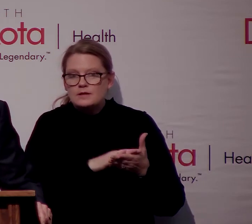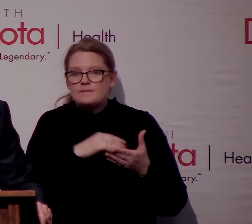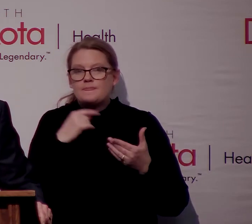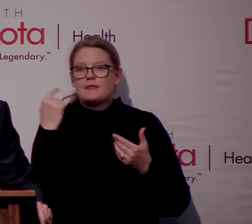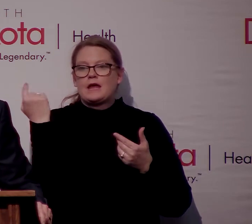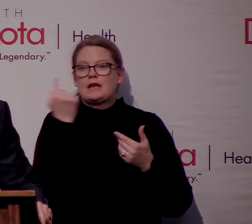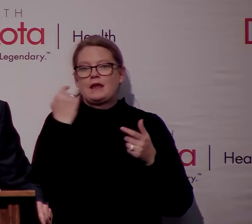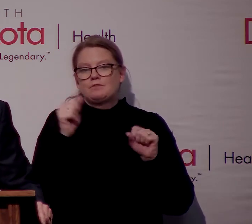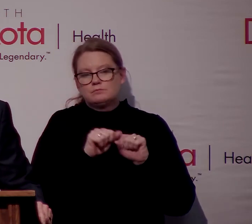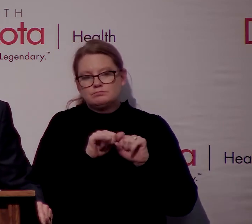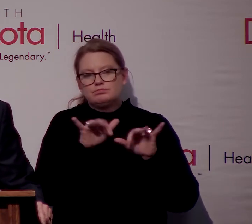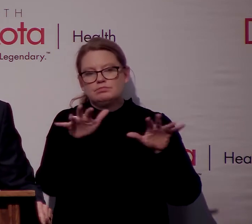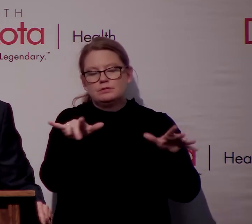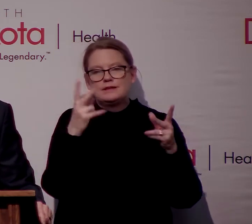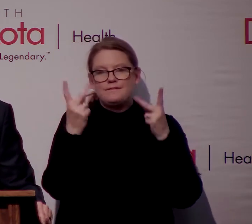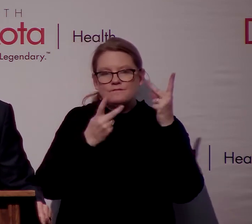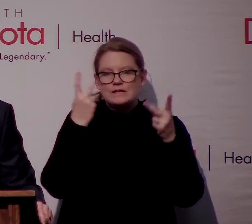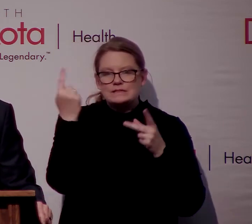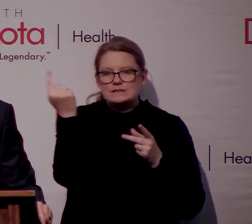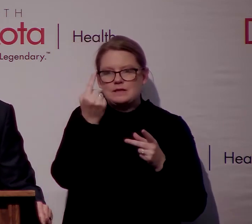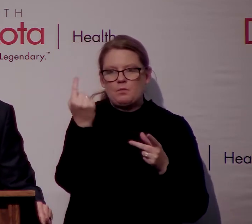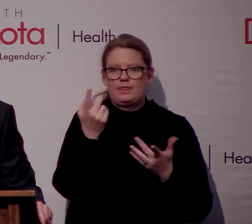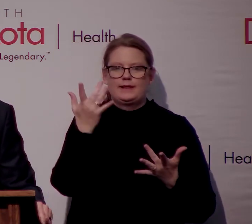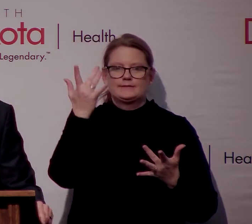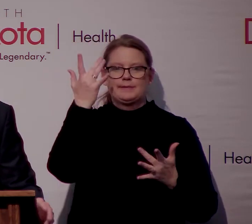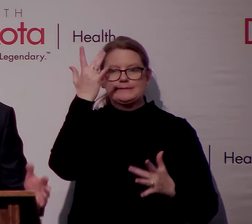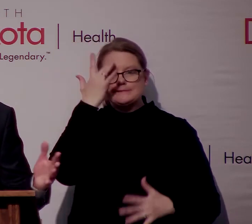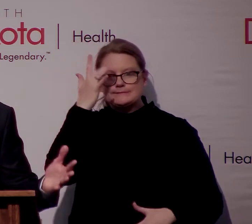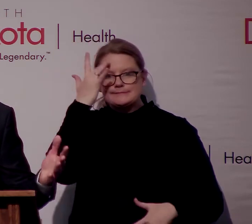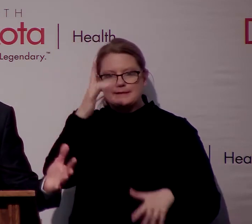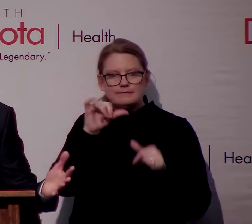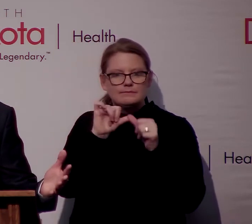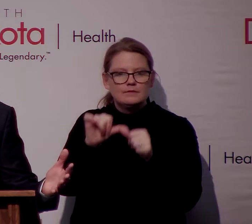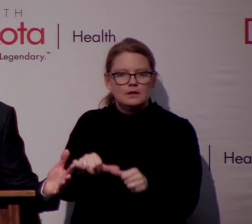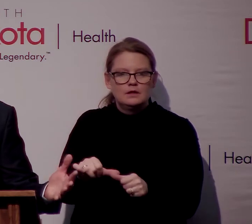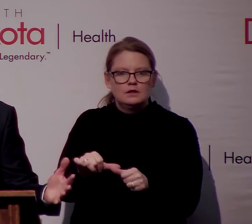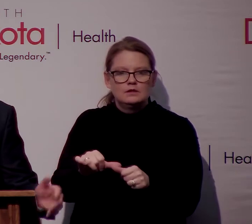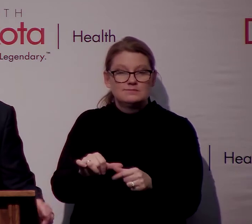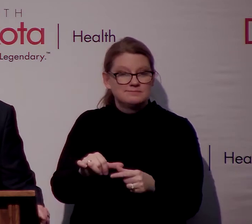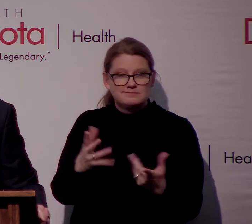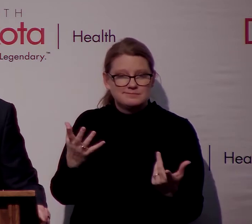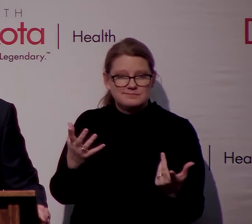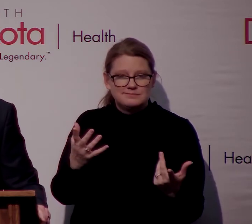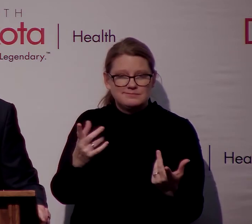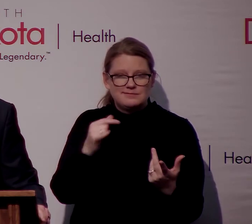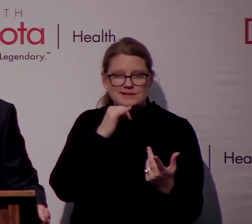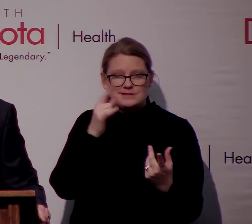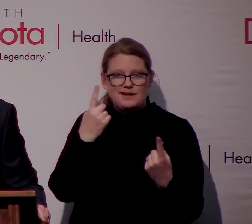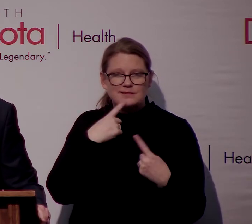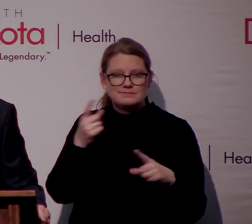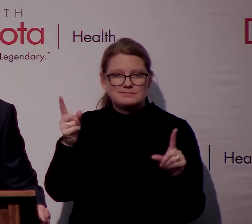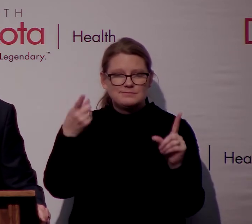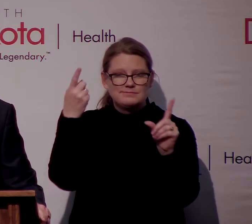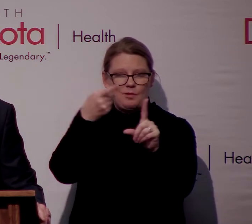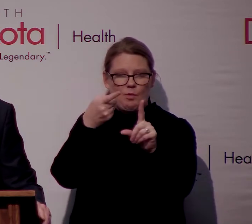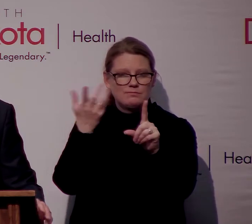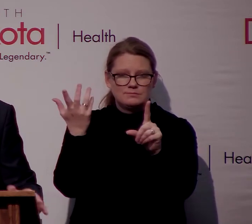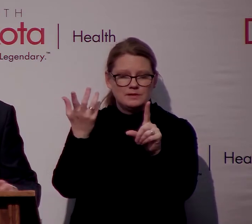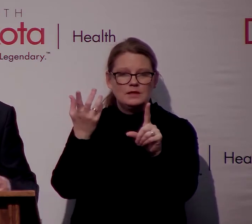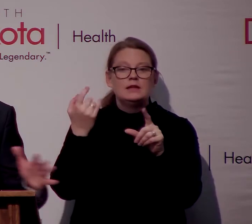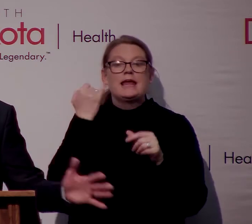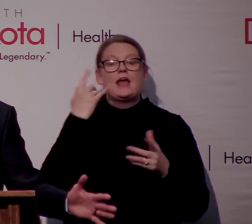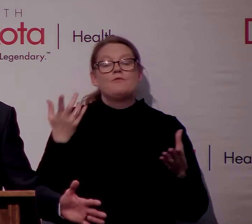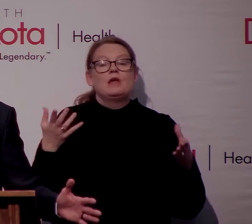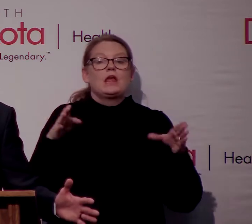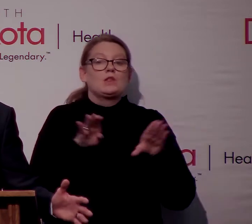tries to visit someone with a chronic underlying disease or whatever, that doesn't achieve the objective. If we close the schools